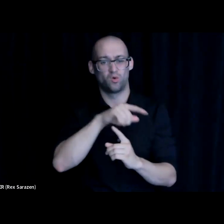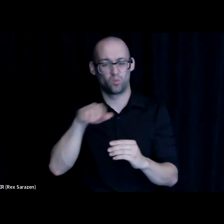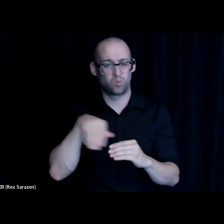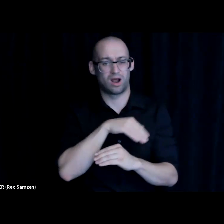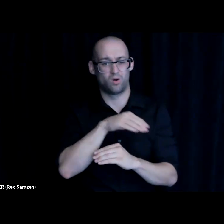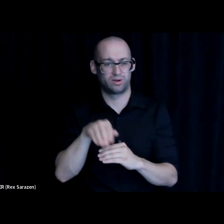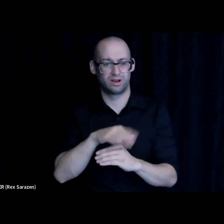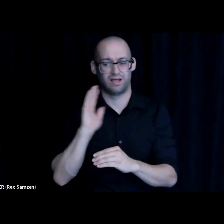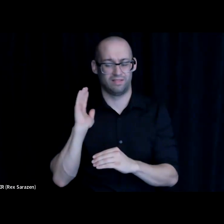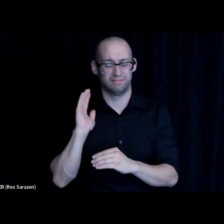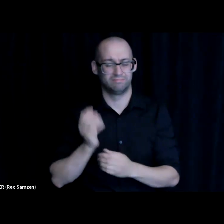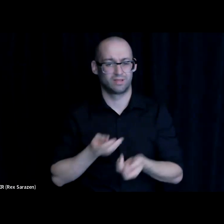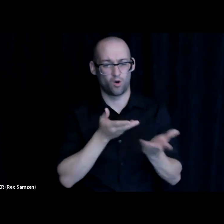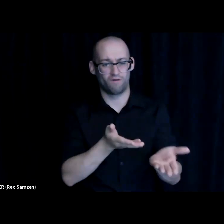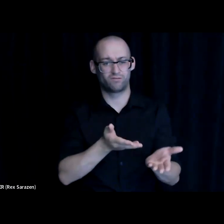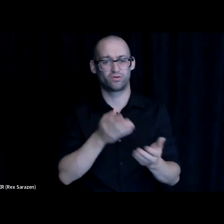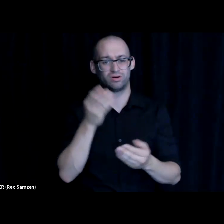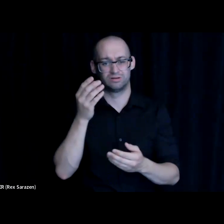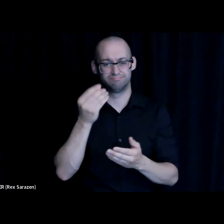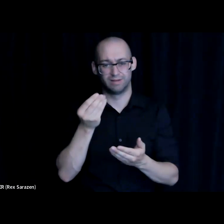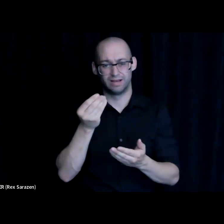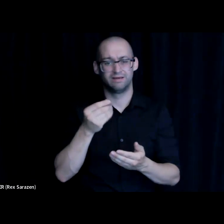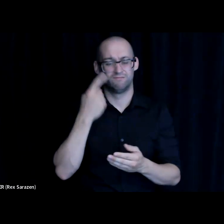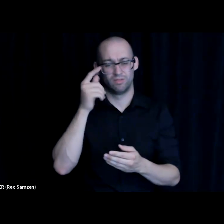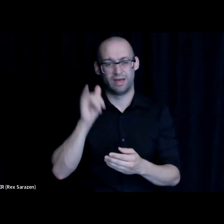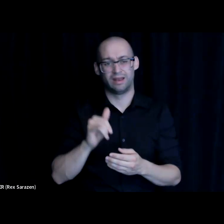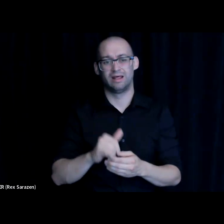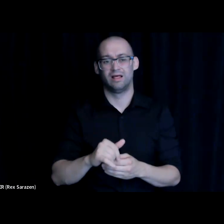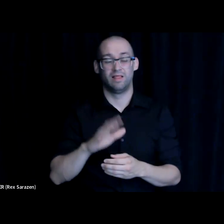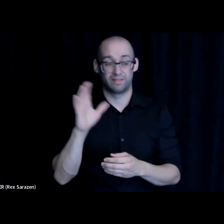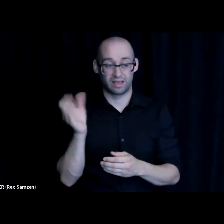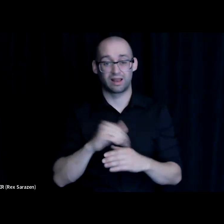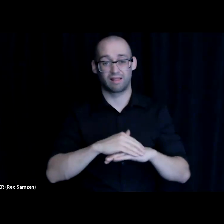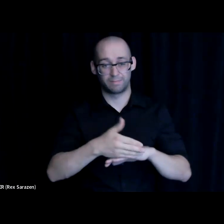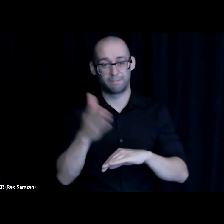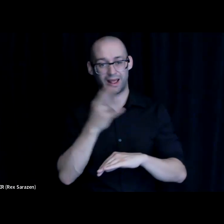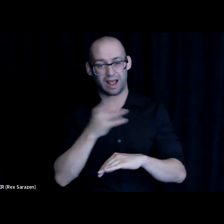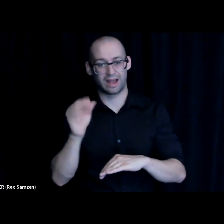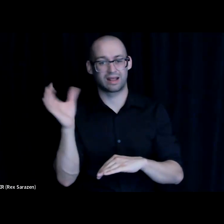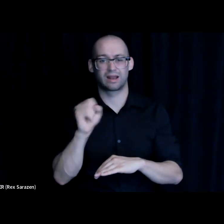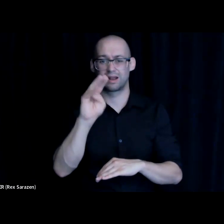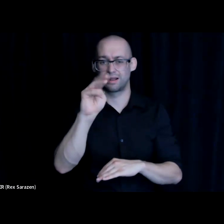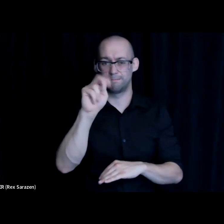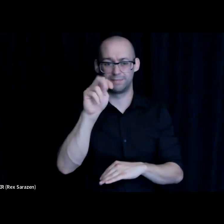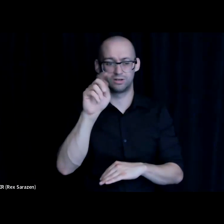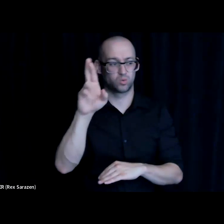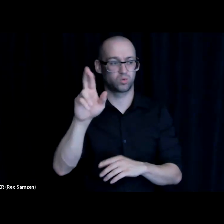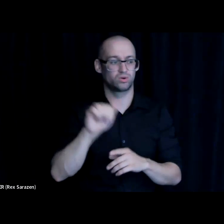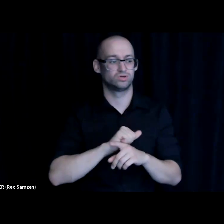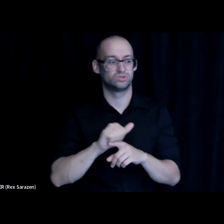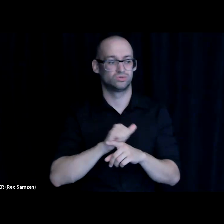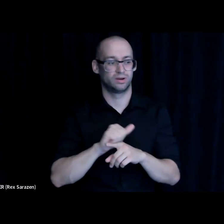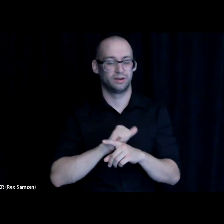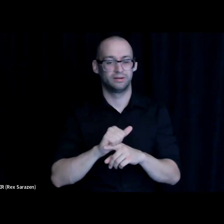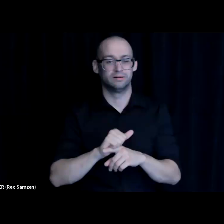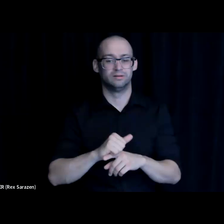funds to get this for our students. They not only get a laptop, but they also get mentorship and they get training. And we have